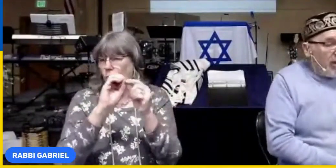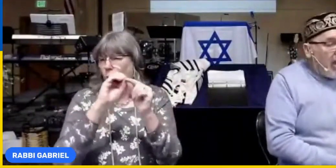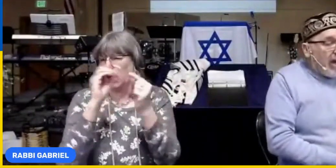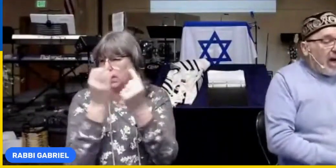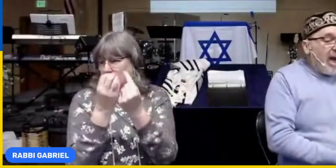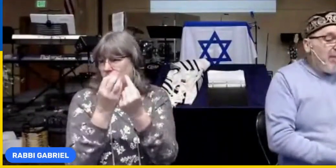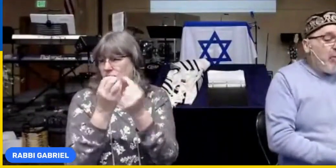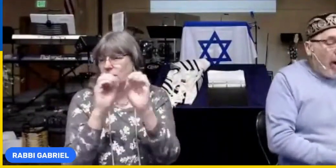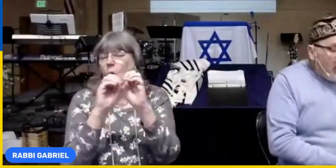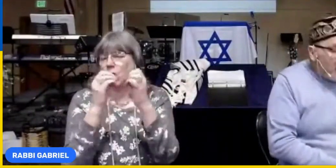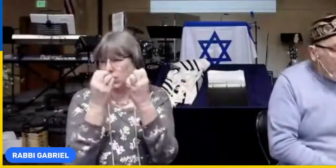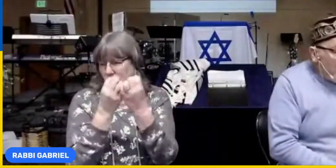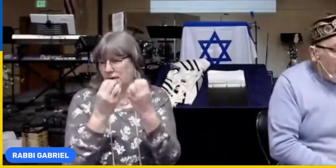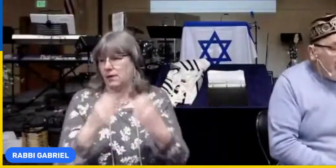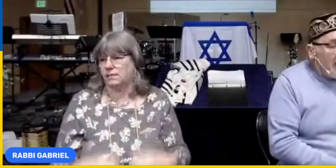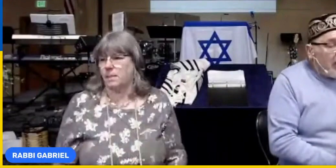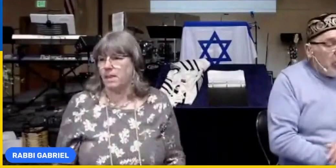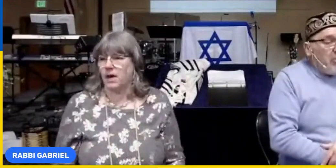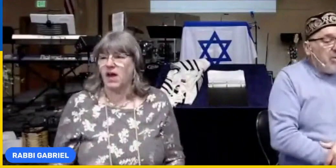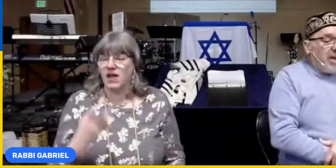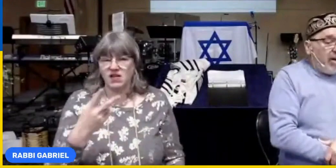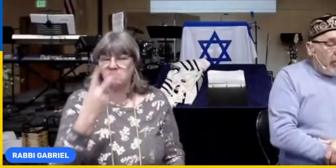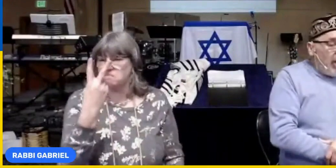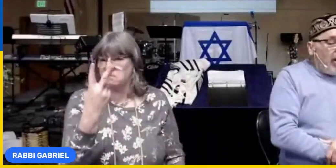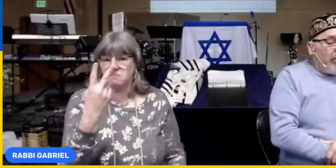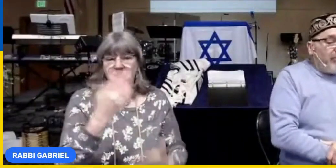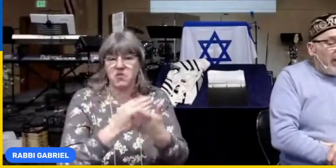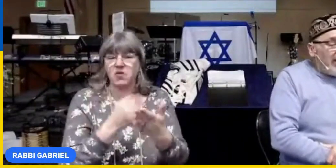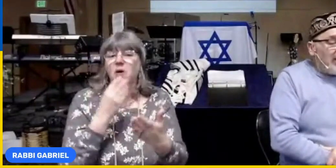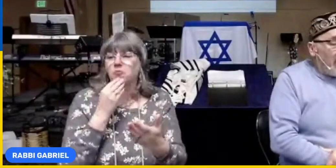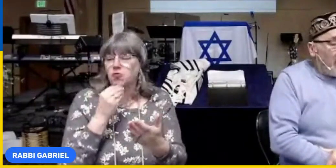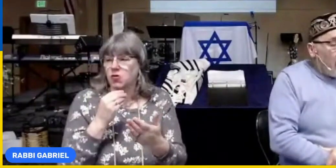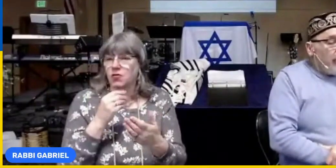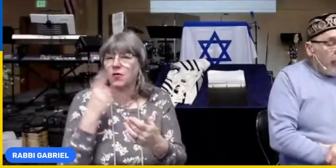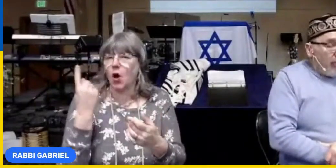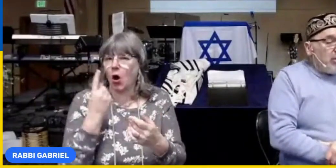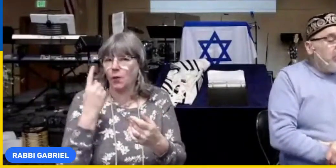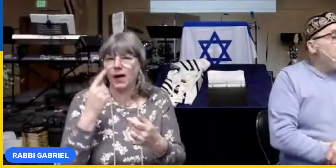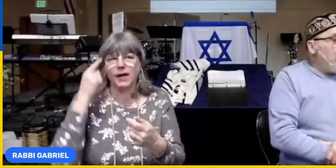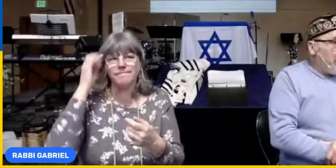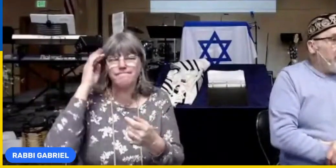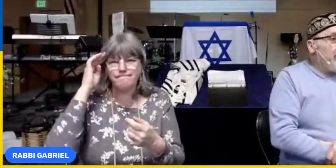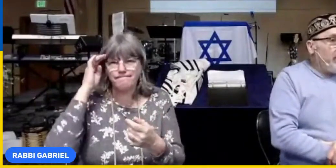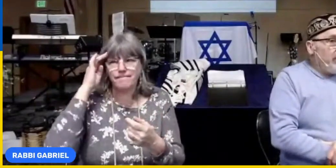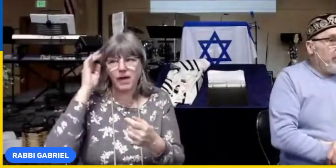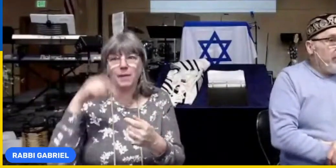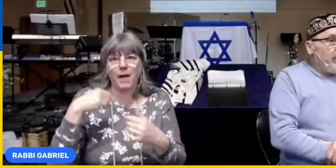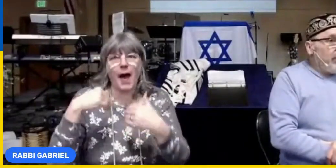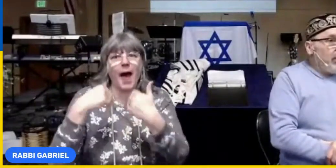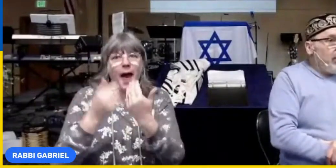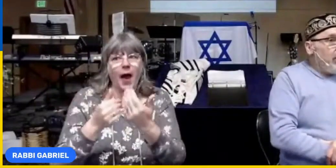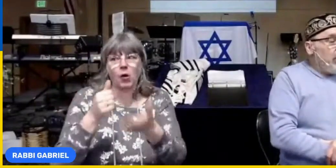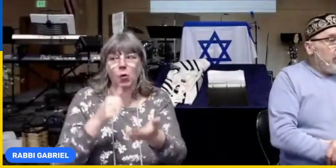20th century, Chaim Weizmann had secured the area of Palestine for the Jewish people